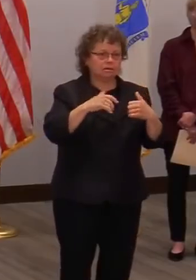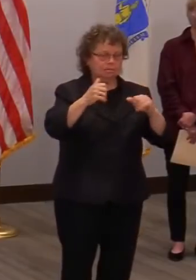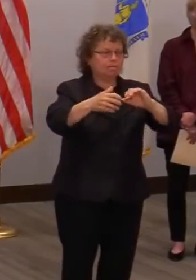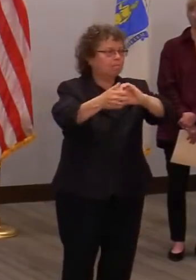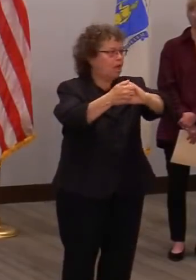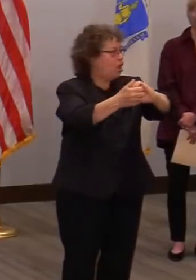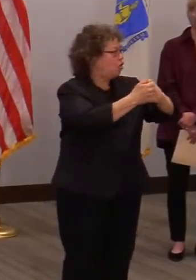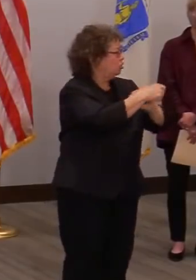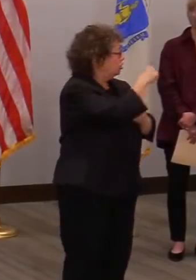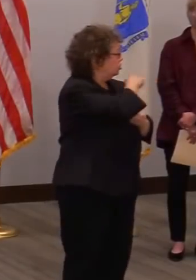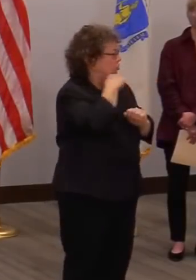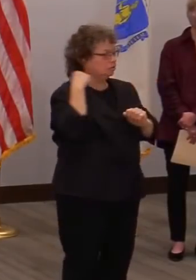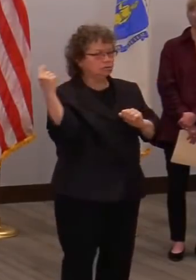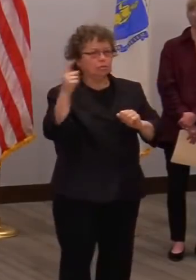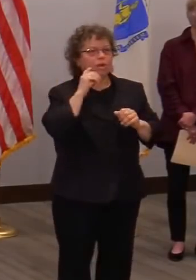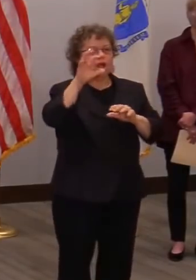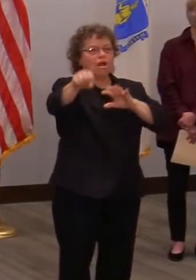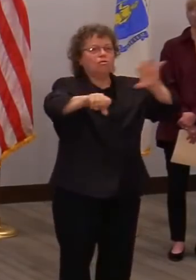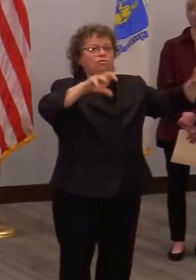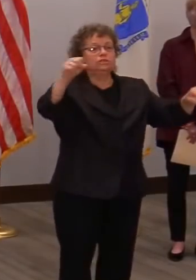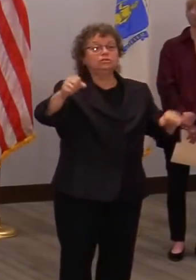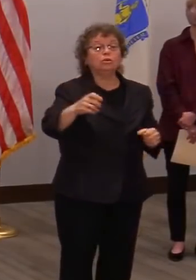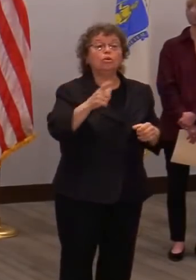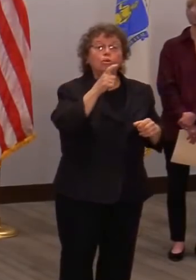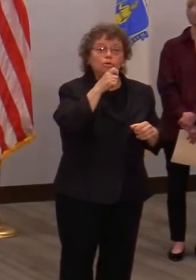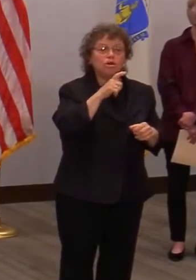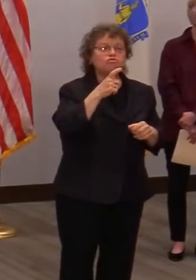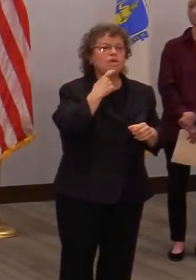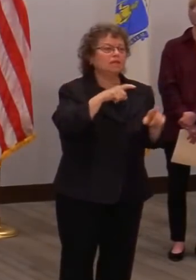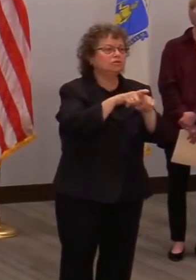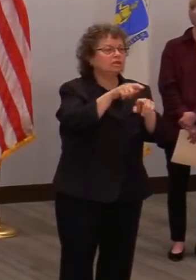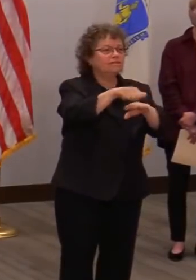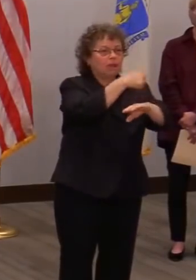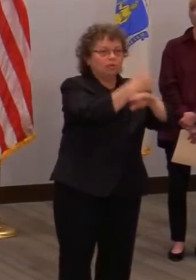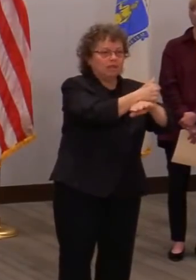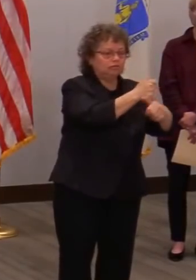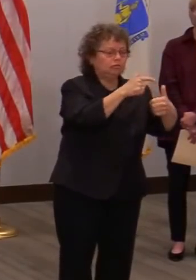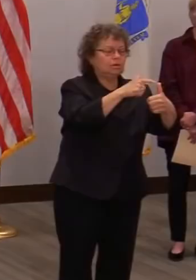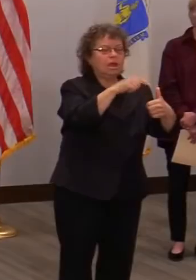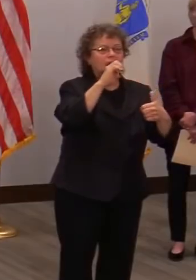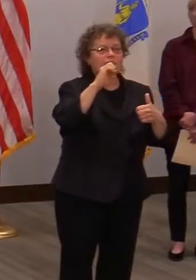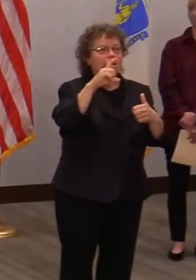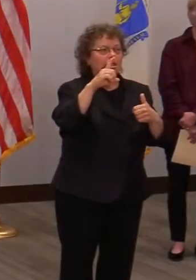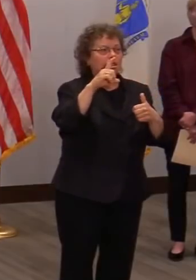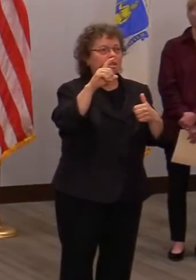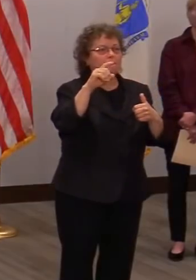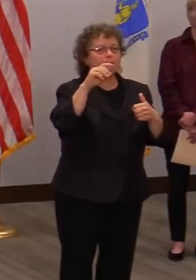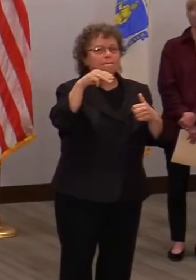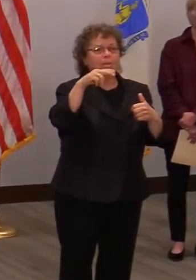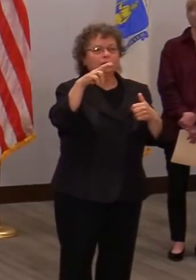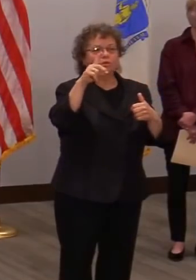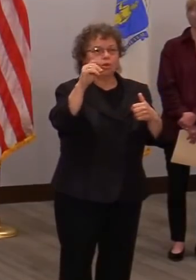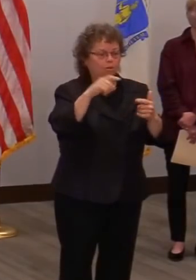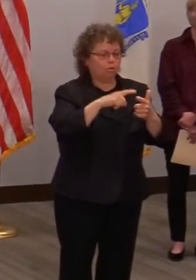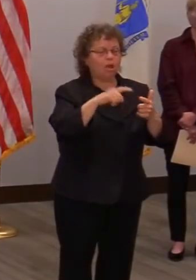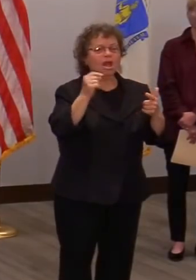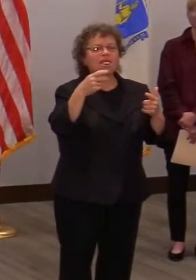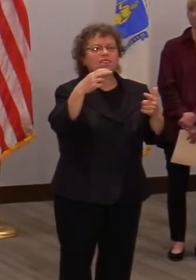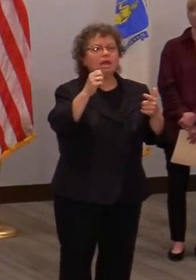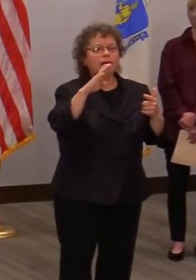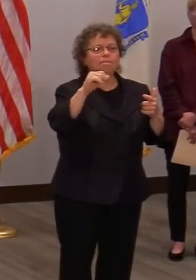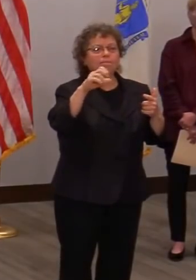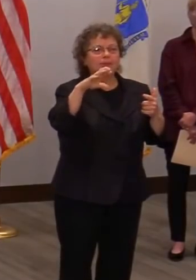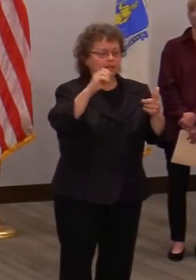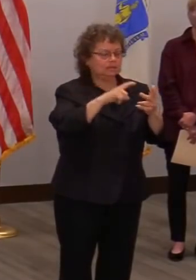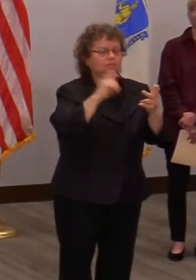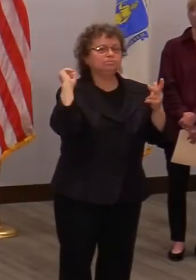standing here with us today. They include the Red Sox Foundation, El Mundo, the Base, Baker-Polito Strategies